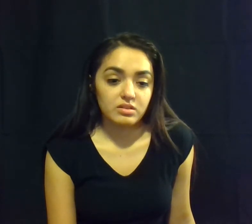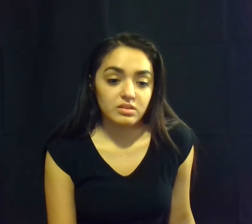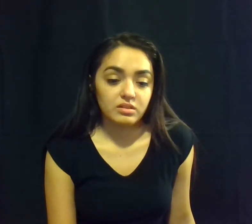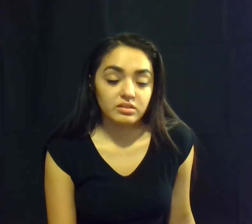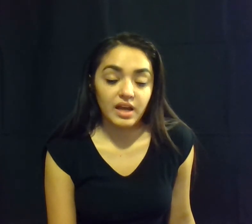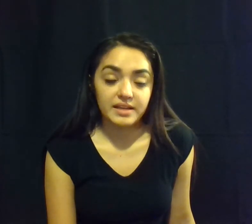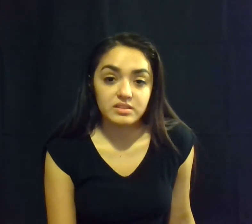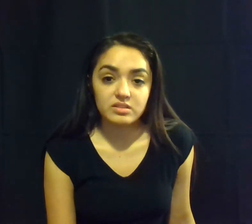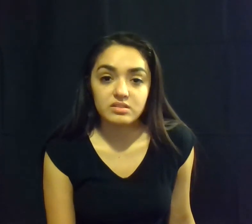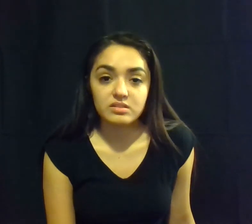the lights